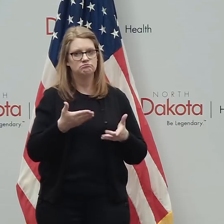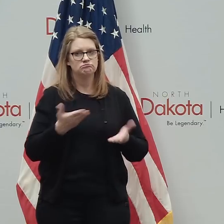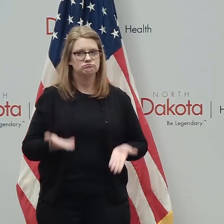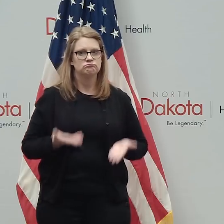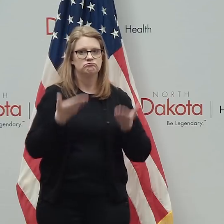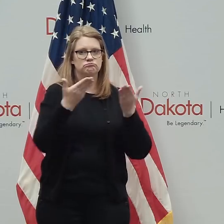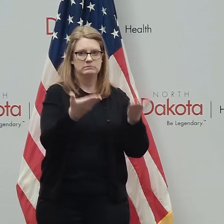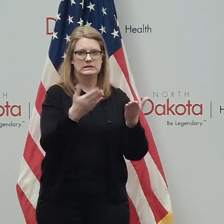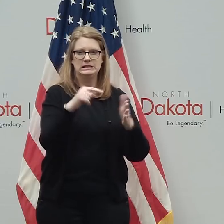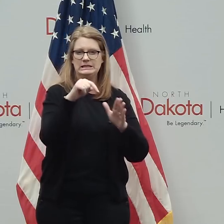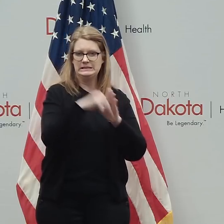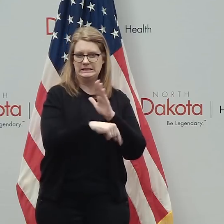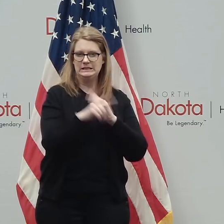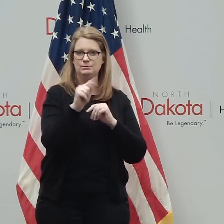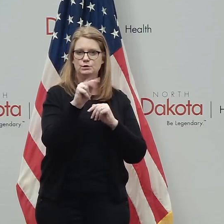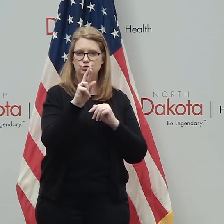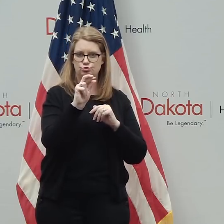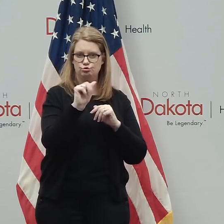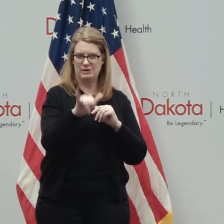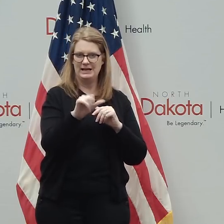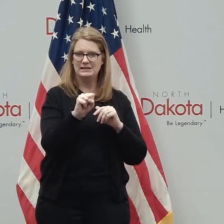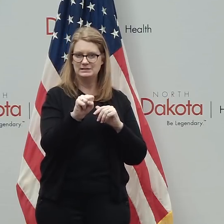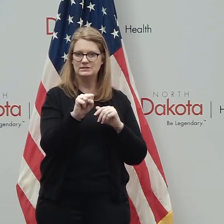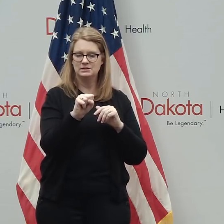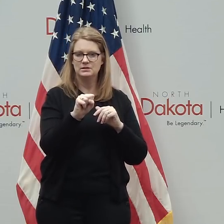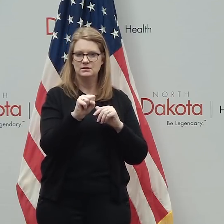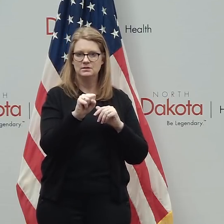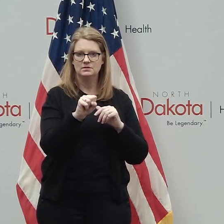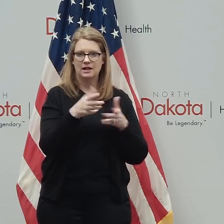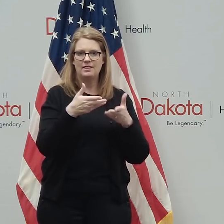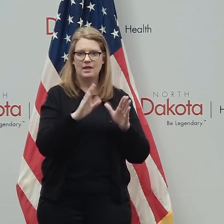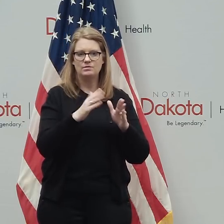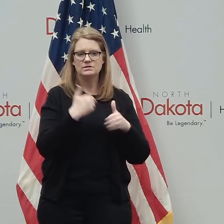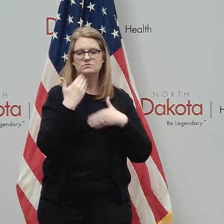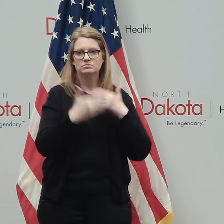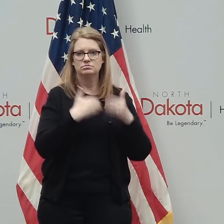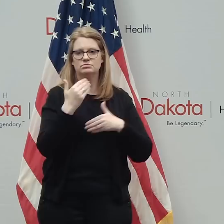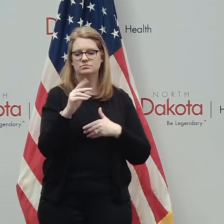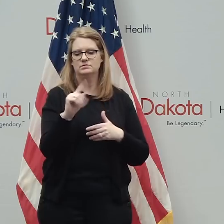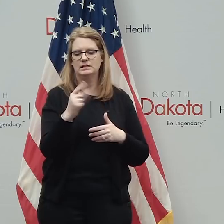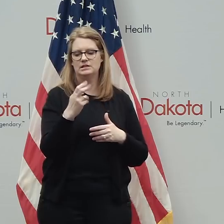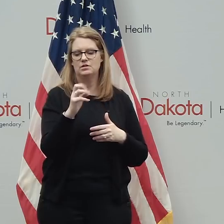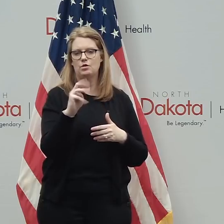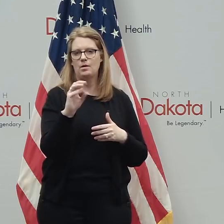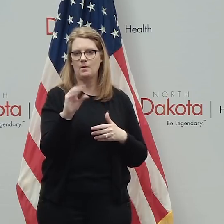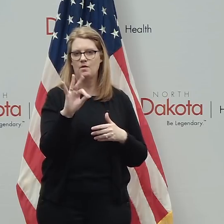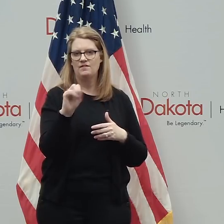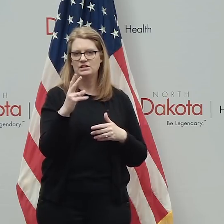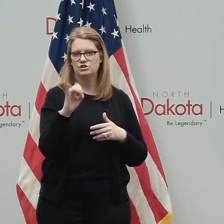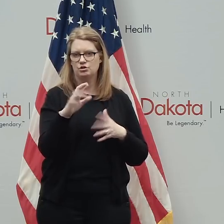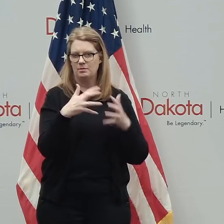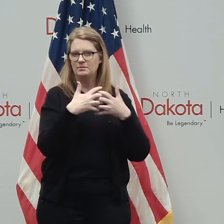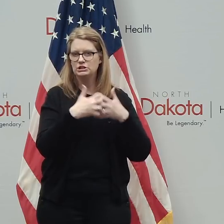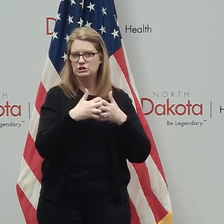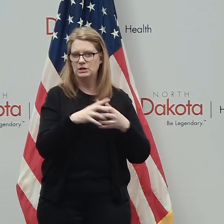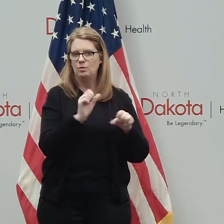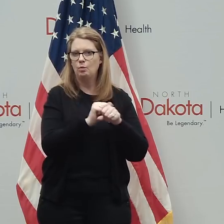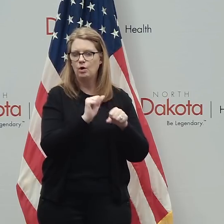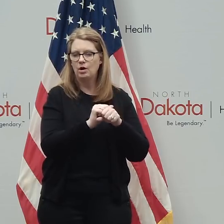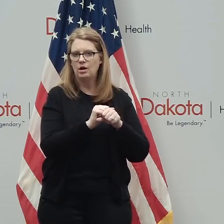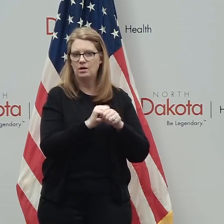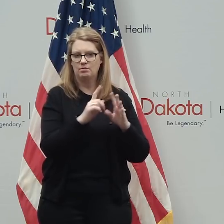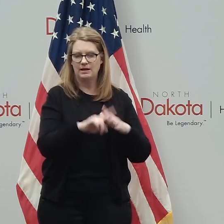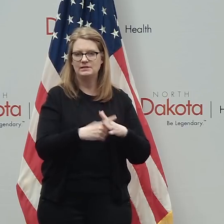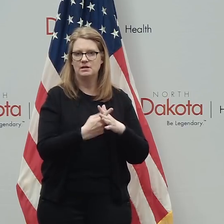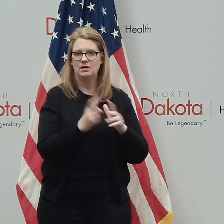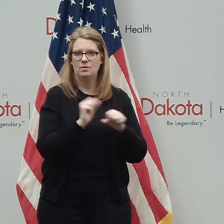the deep trays that we needed, that's going to allow us to get this thermal fisher machine back online, and that when it comes back online, we're going